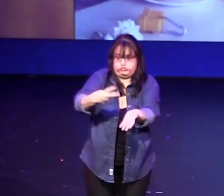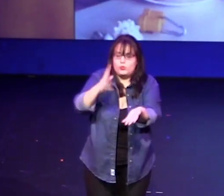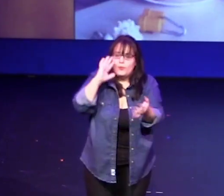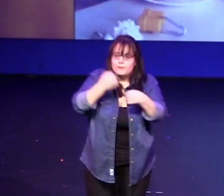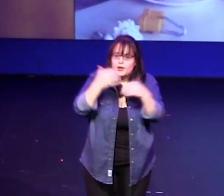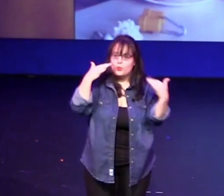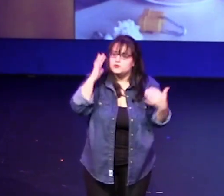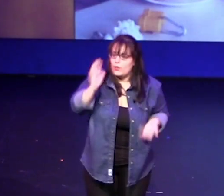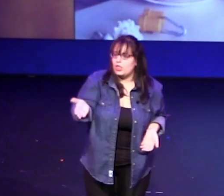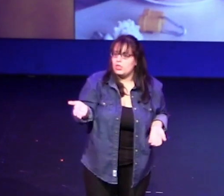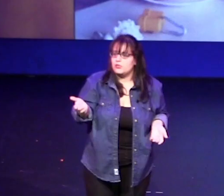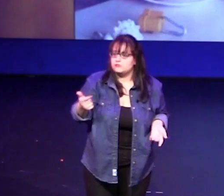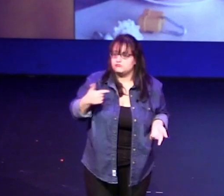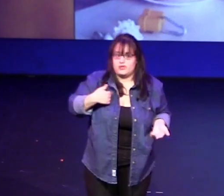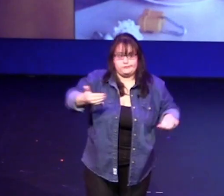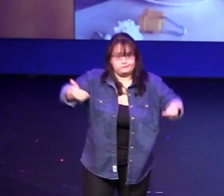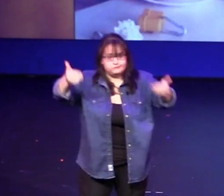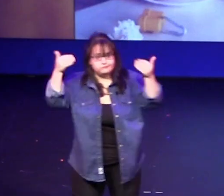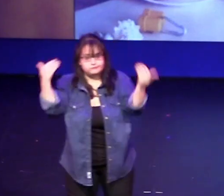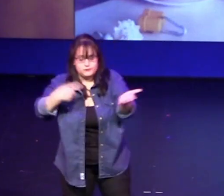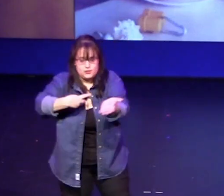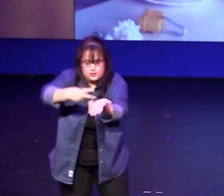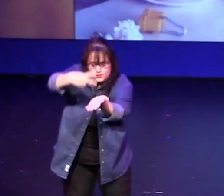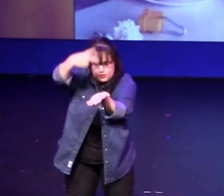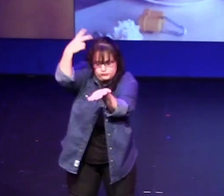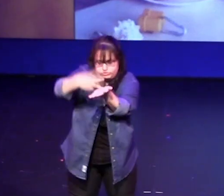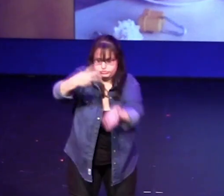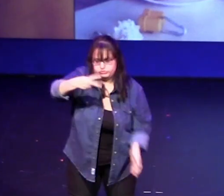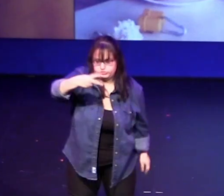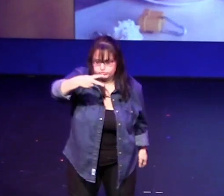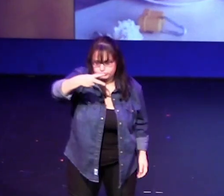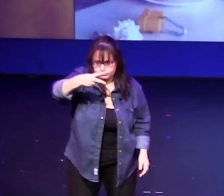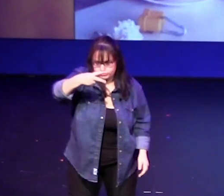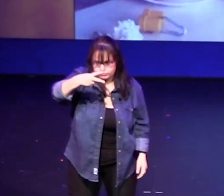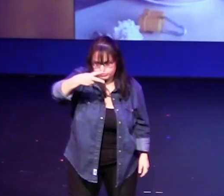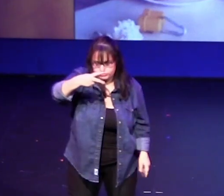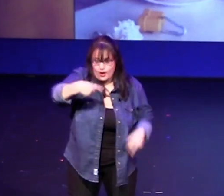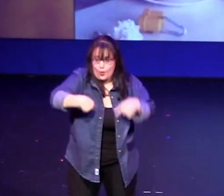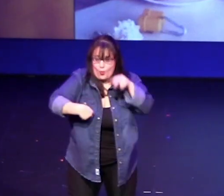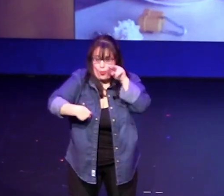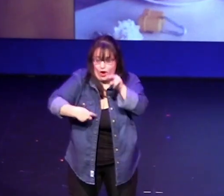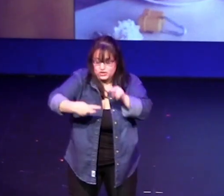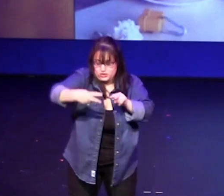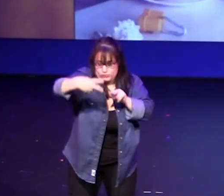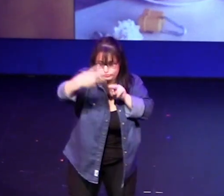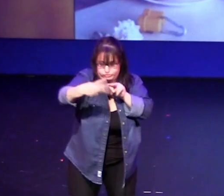teacher passed out tuning forks and said, "Hit them against your desk, you'll see it vibrate and you'll hear something," I did. I